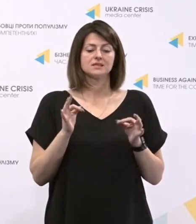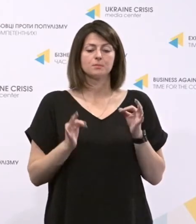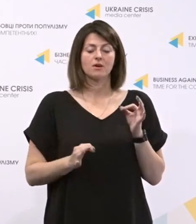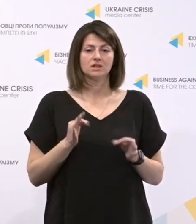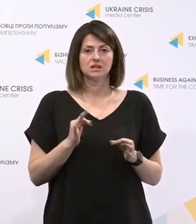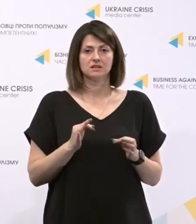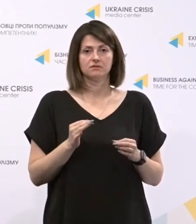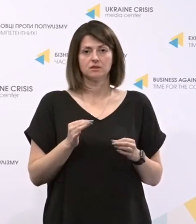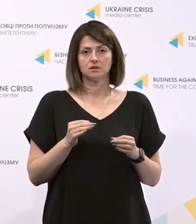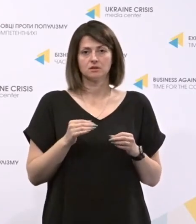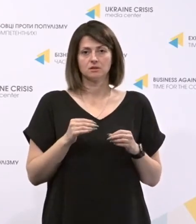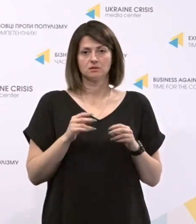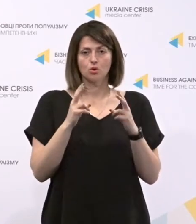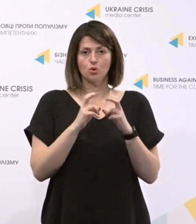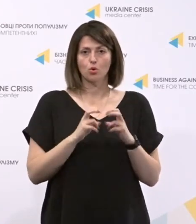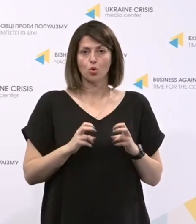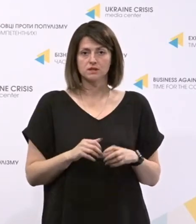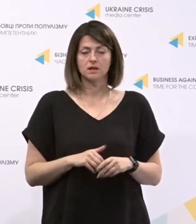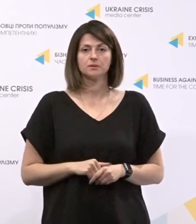lead to prolonged detention.